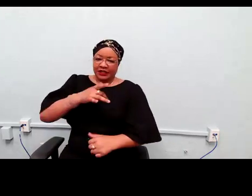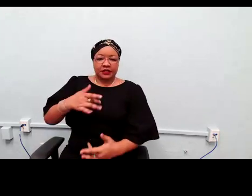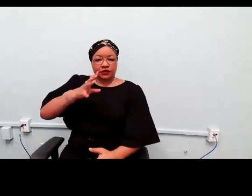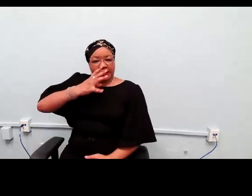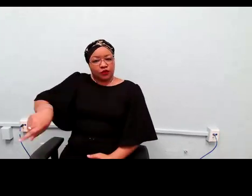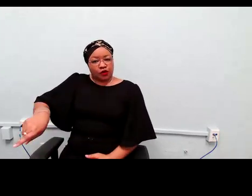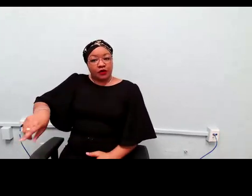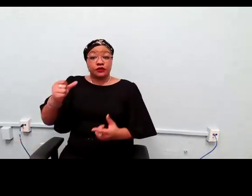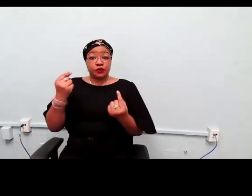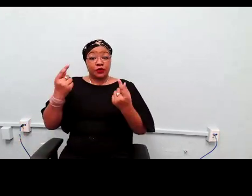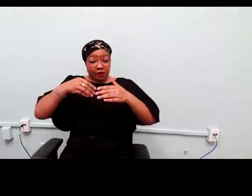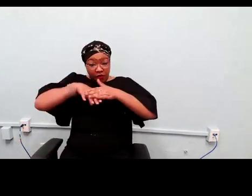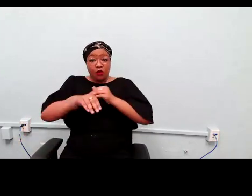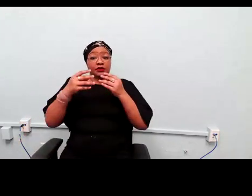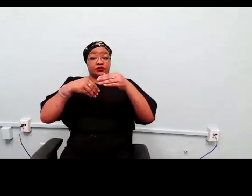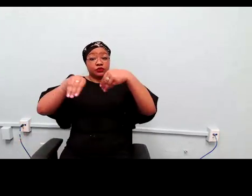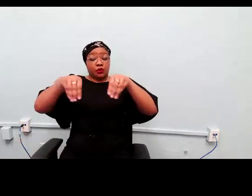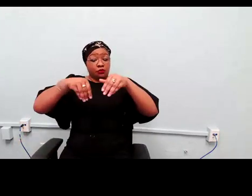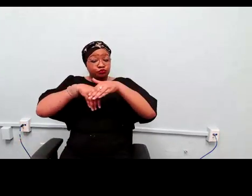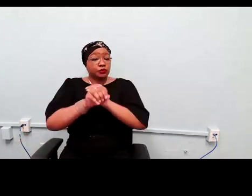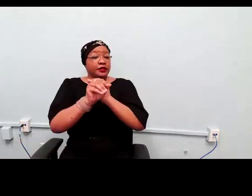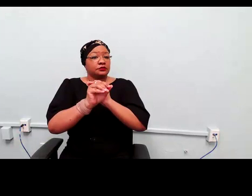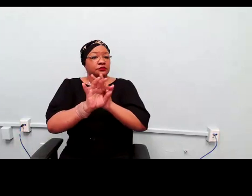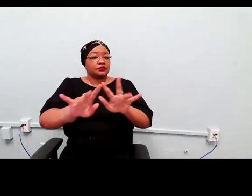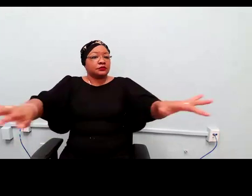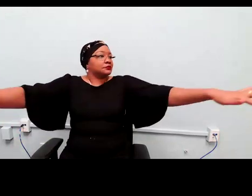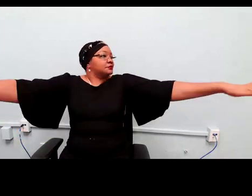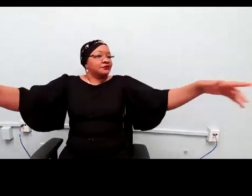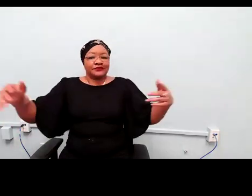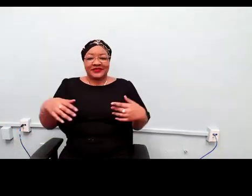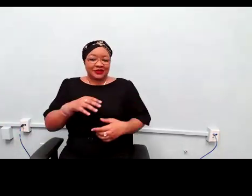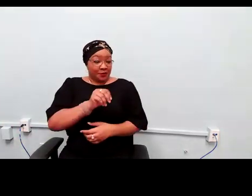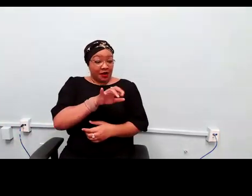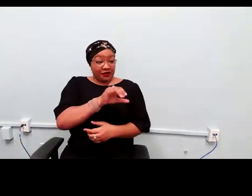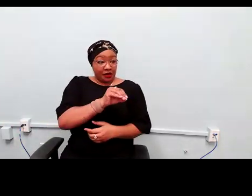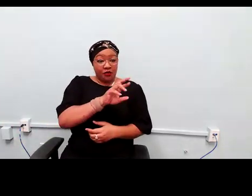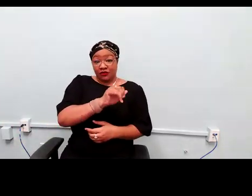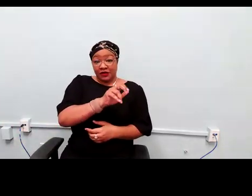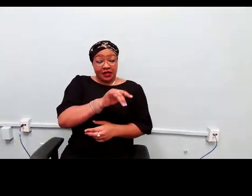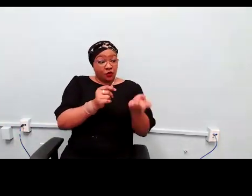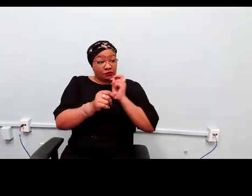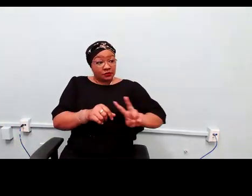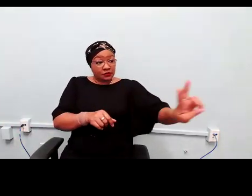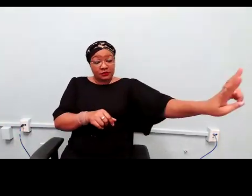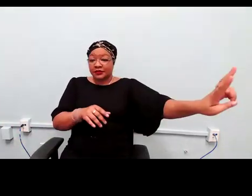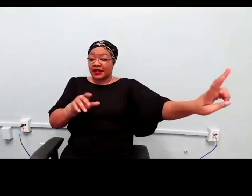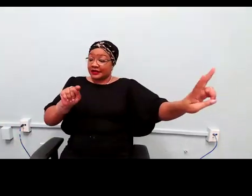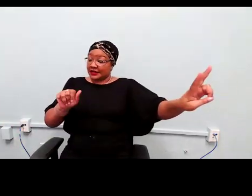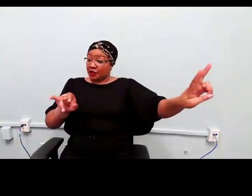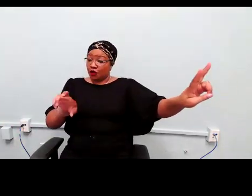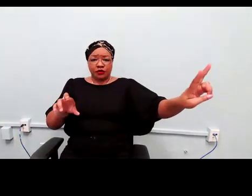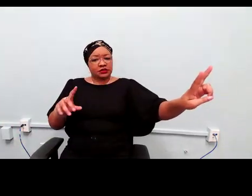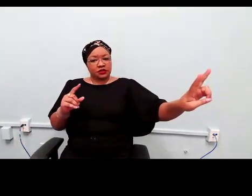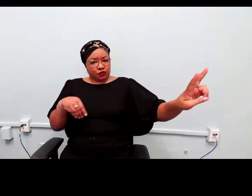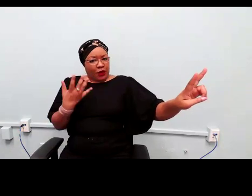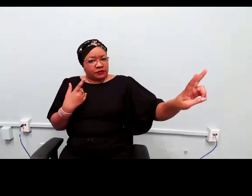store. Mario, Jesus, and Ricky going in one door, and Taylor in the other. Her